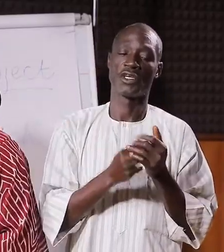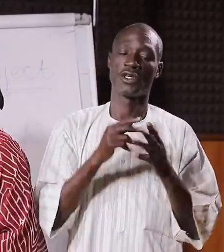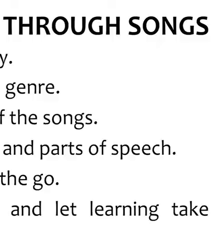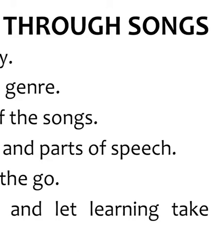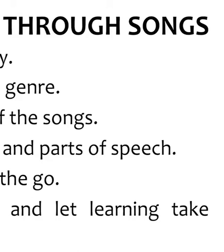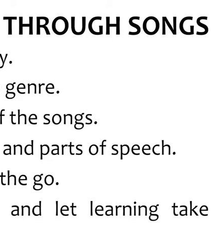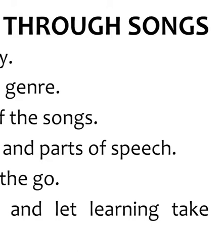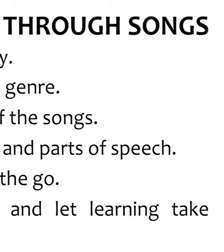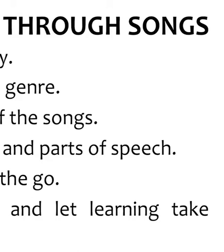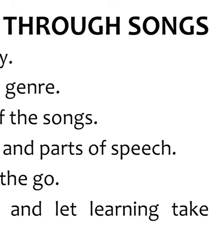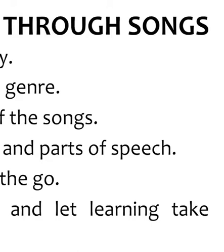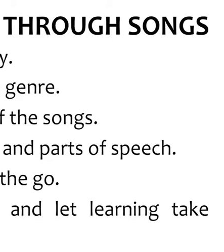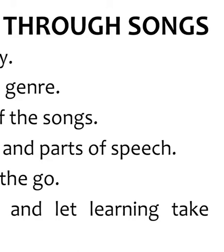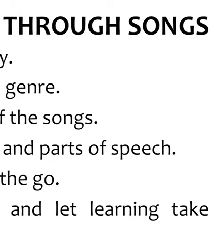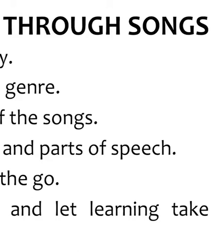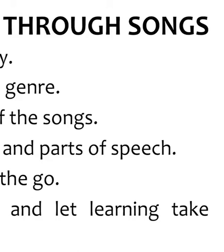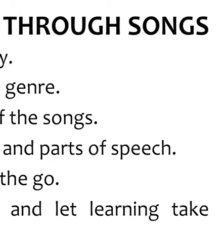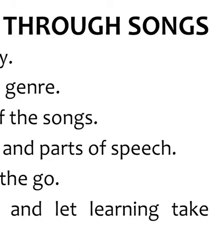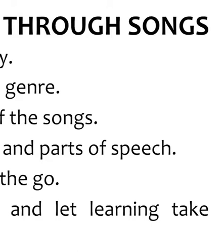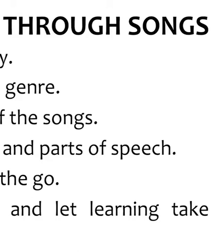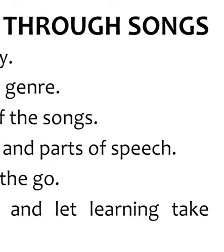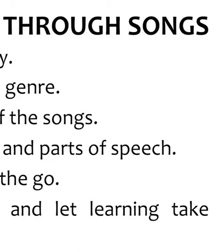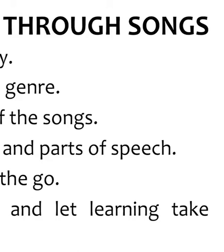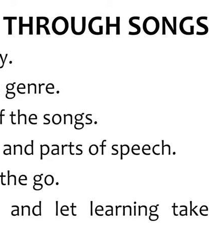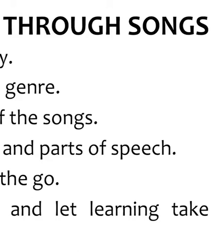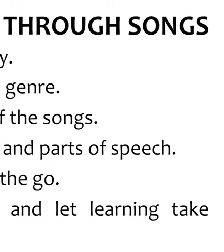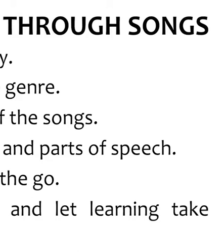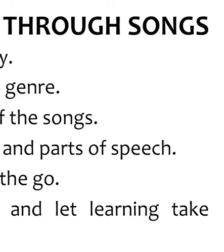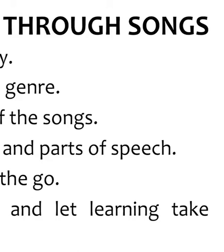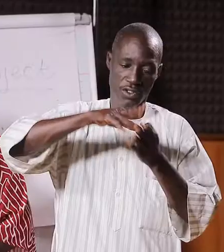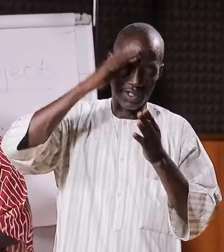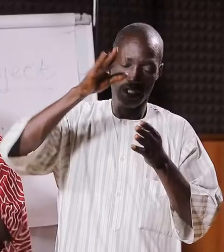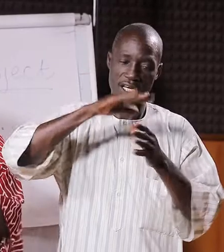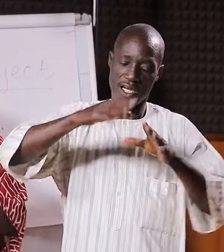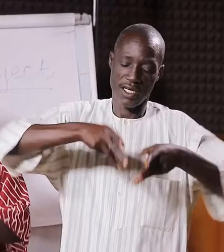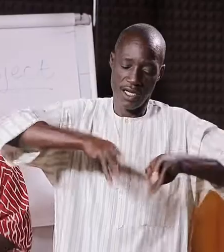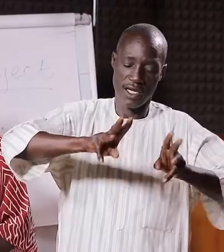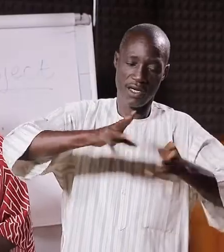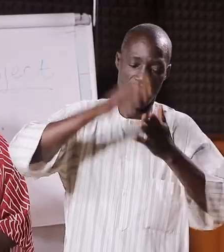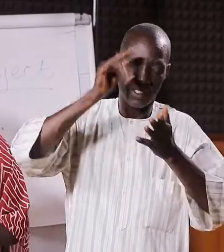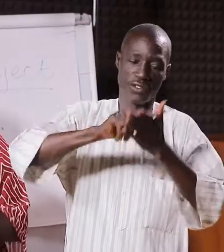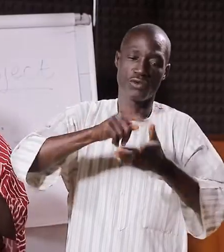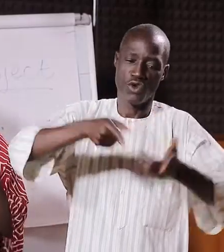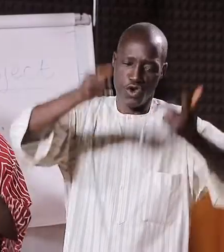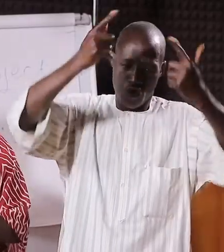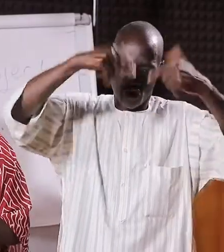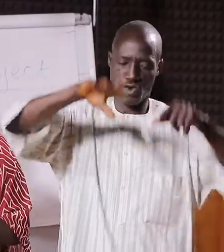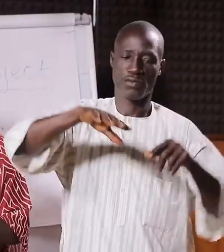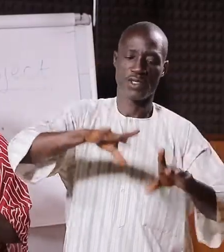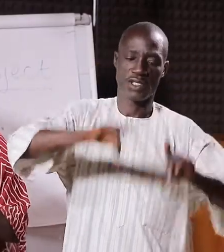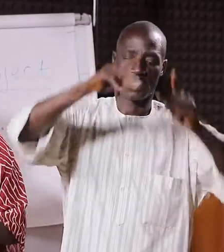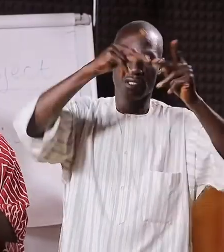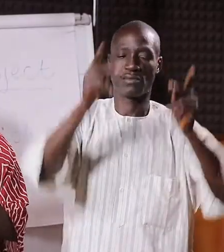learning. Then focus on learning and let learning take place. You need to break yourself. You are listening to